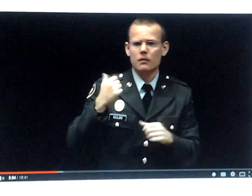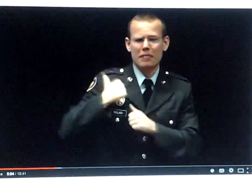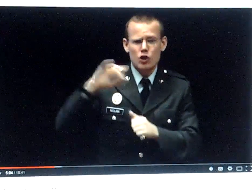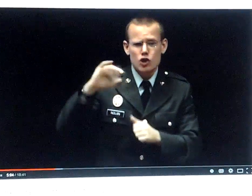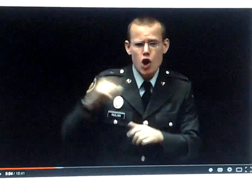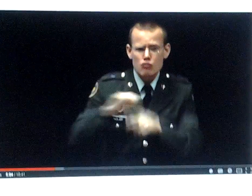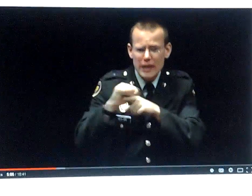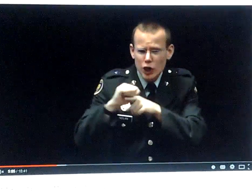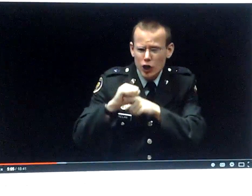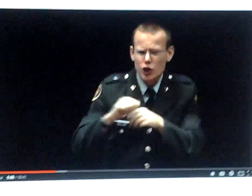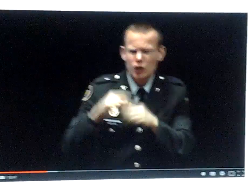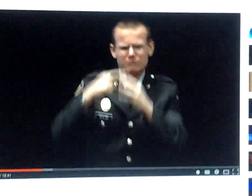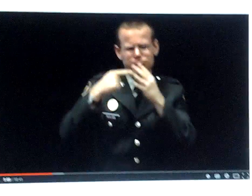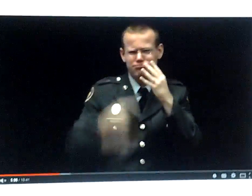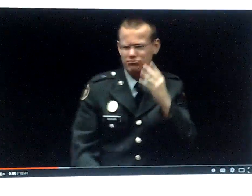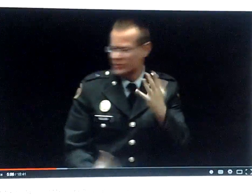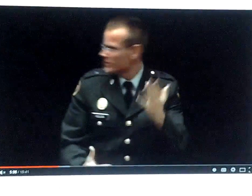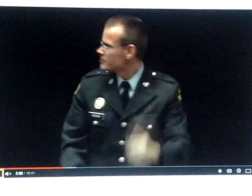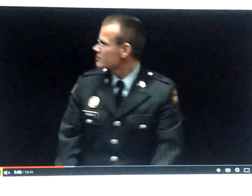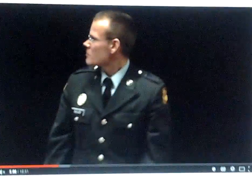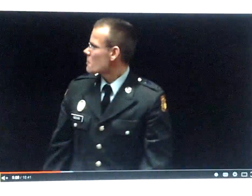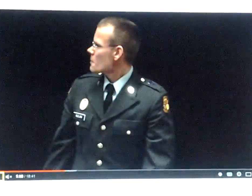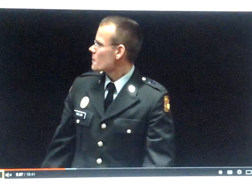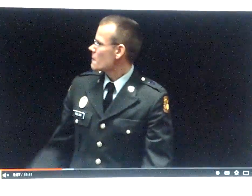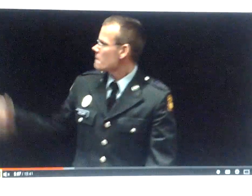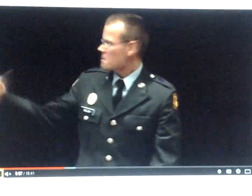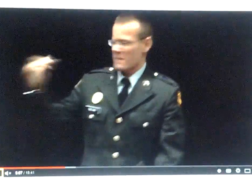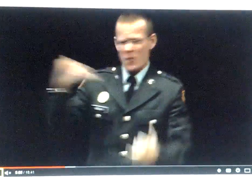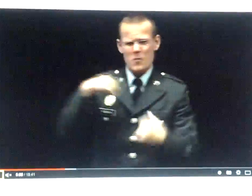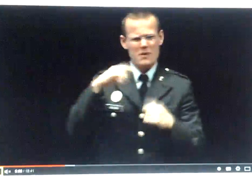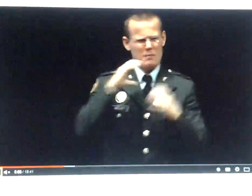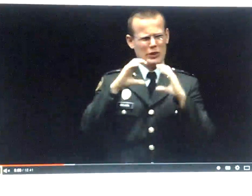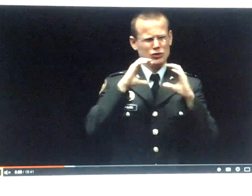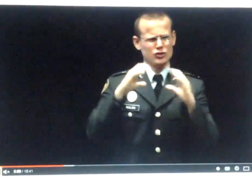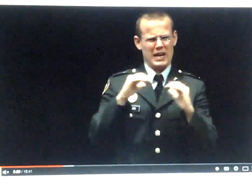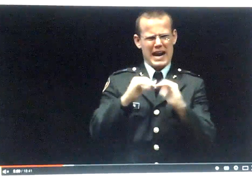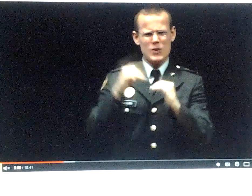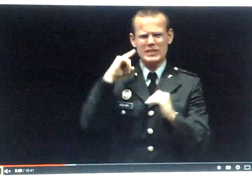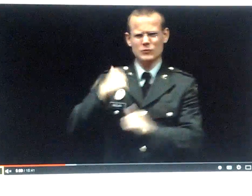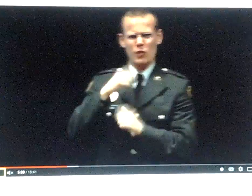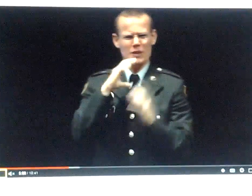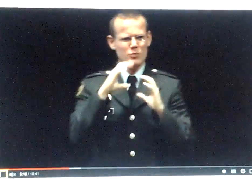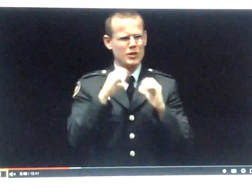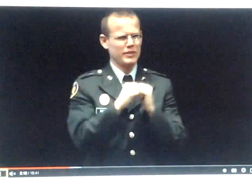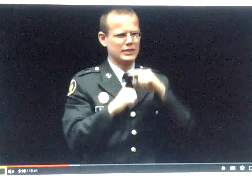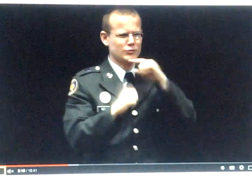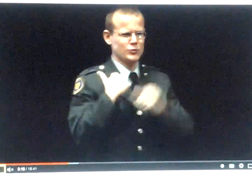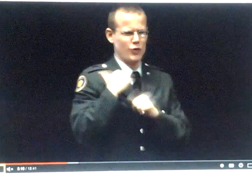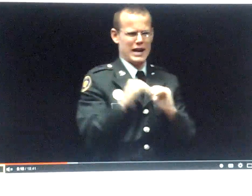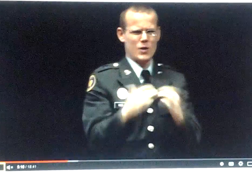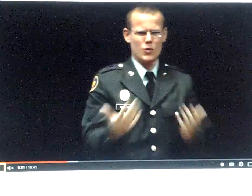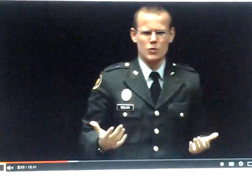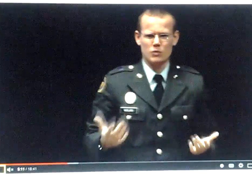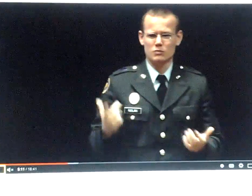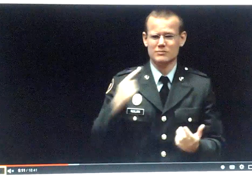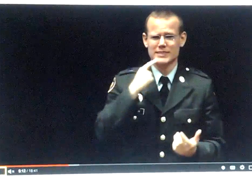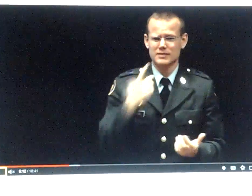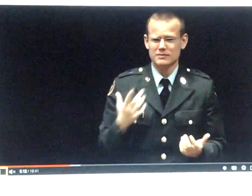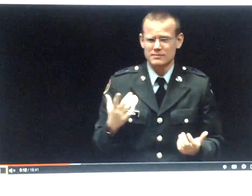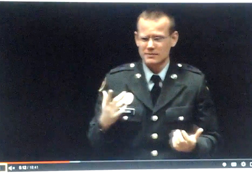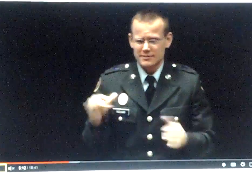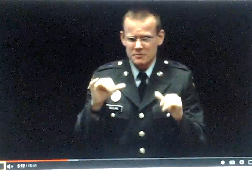in the intelligence in here, there's a whole list of jobs that people who are deaf could do in the military.